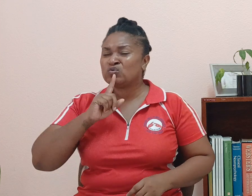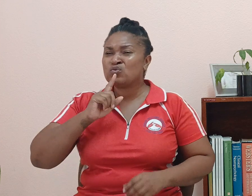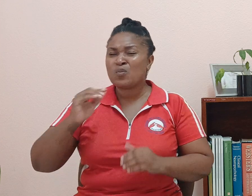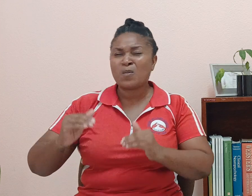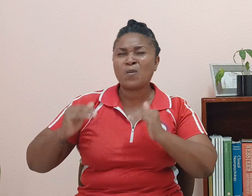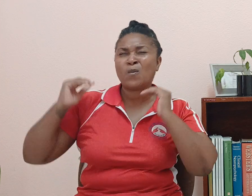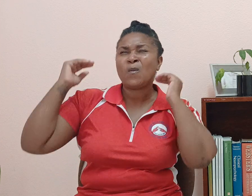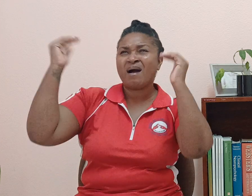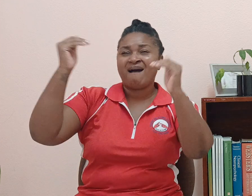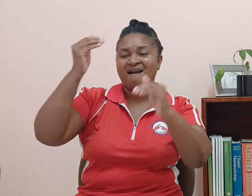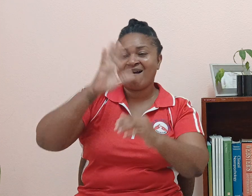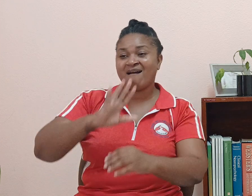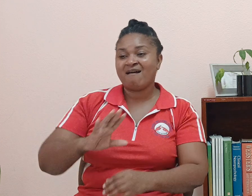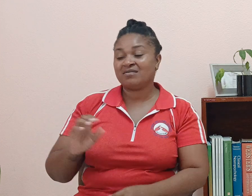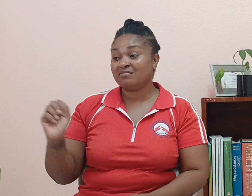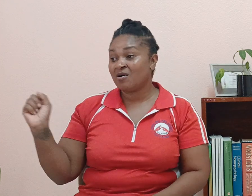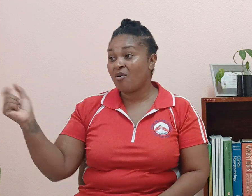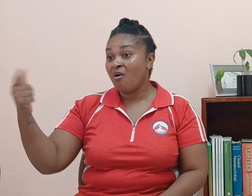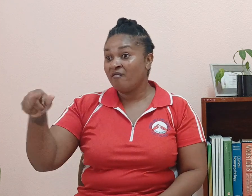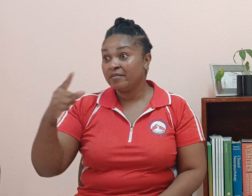Everyone saw that they were fine.